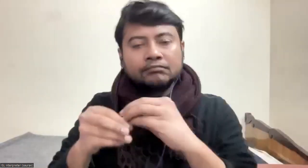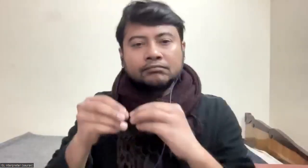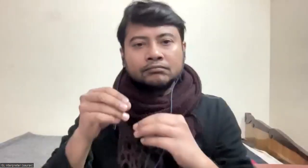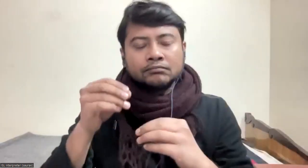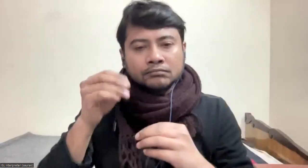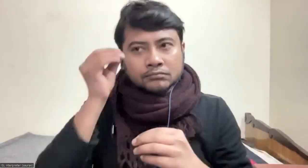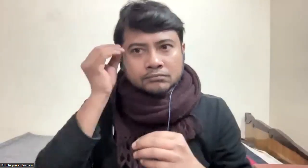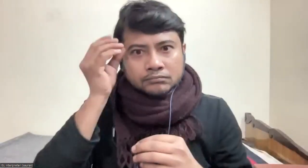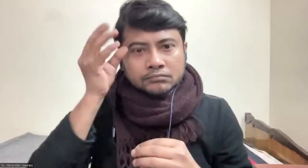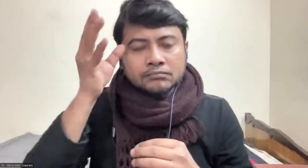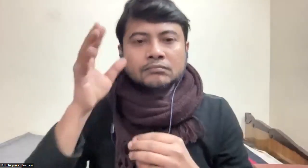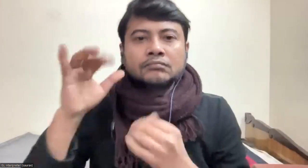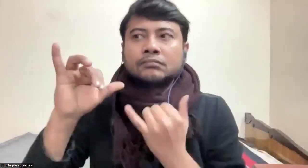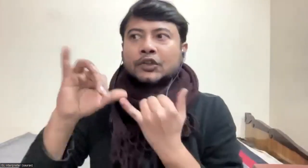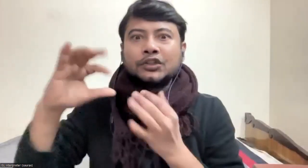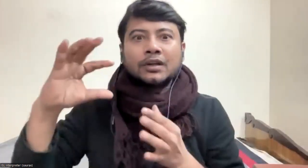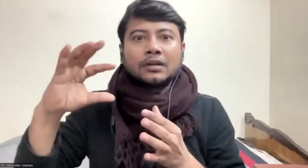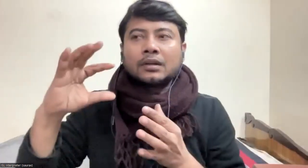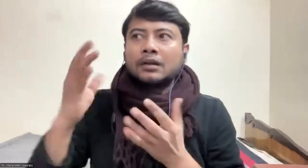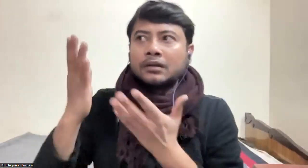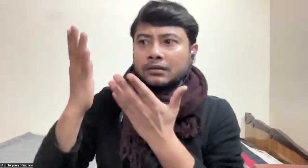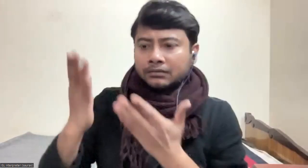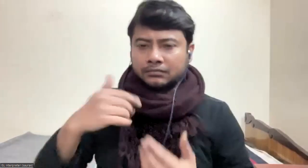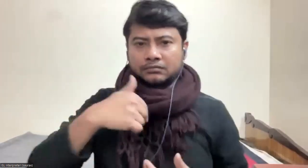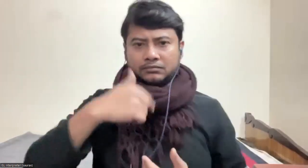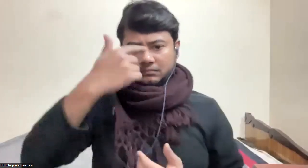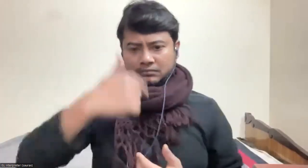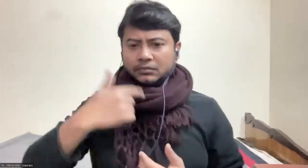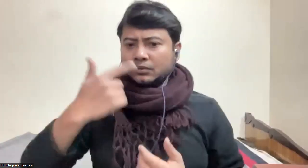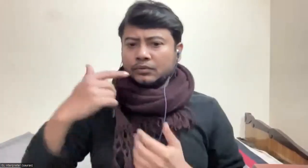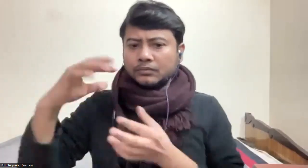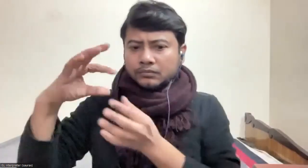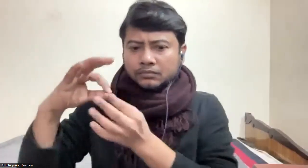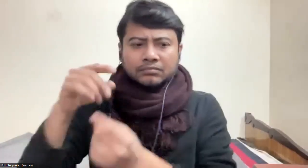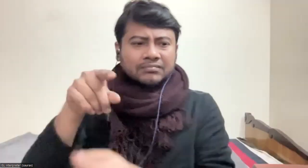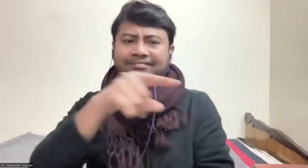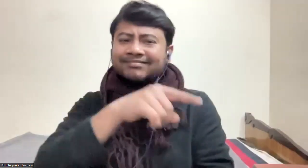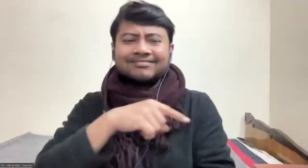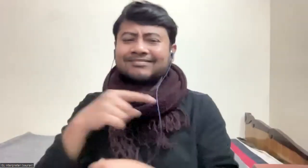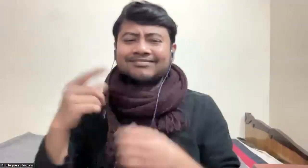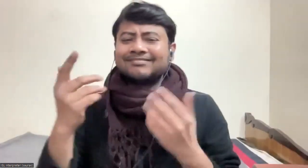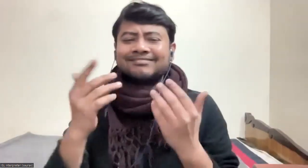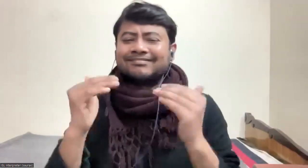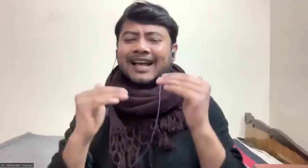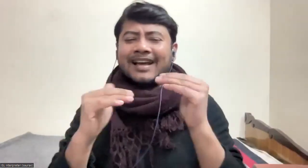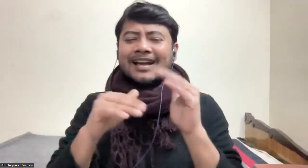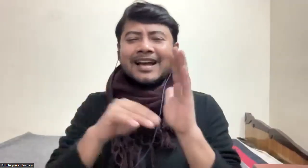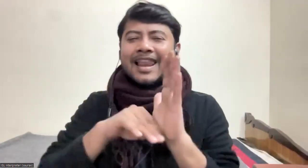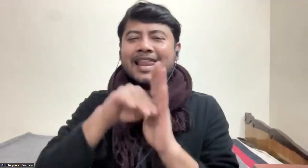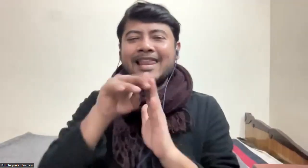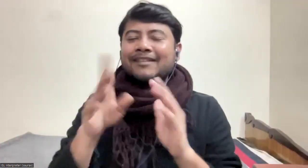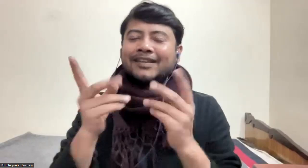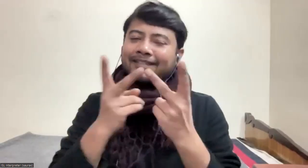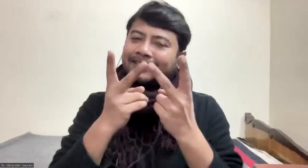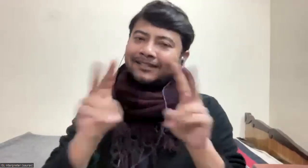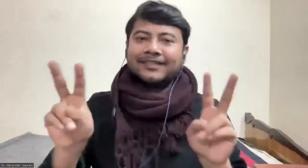that none of these things are at the same level, and then only we will be able to get